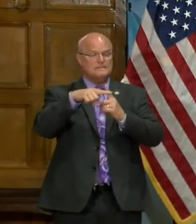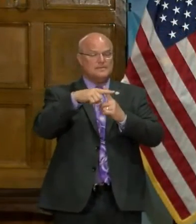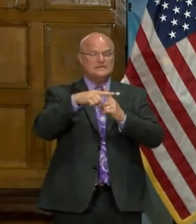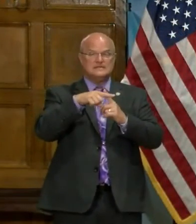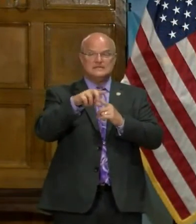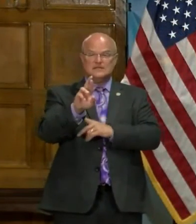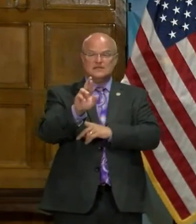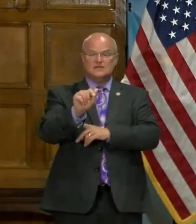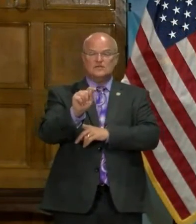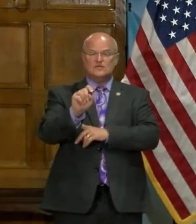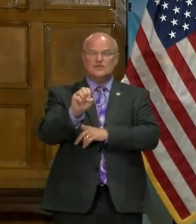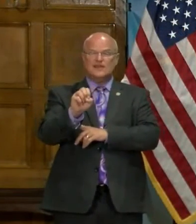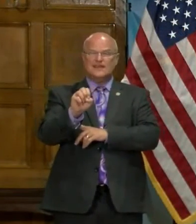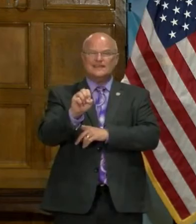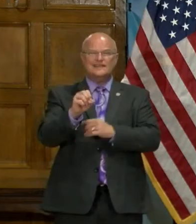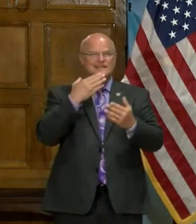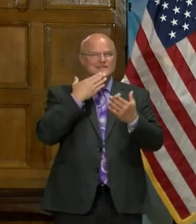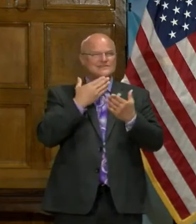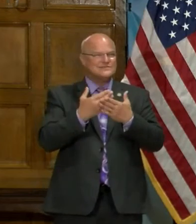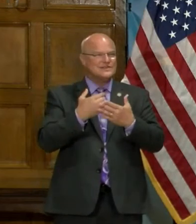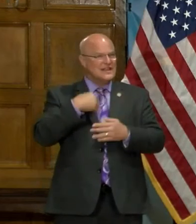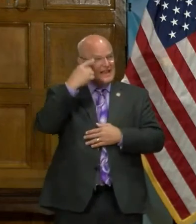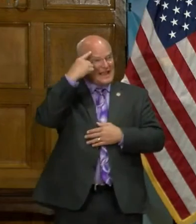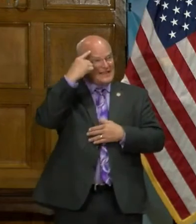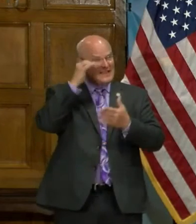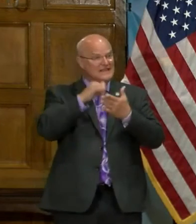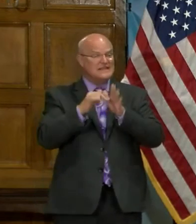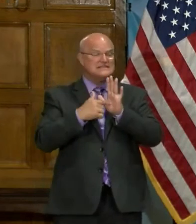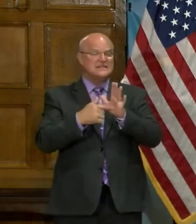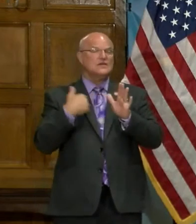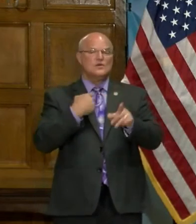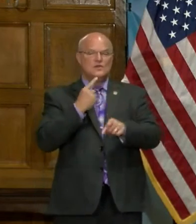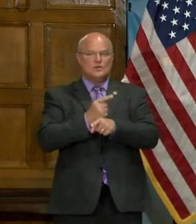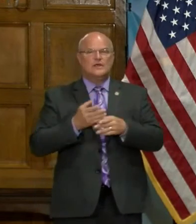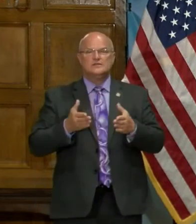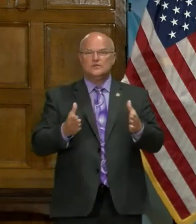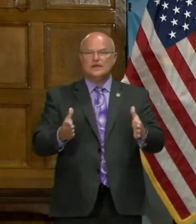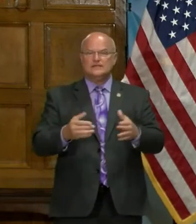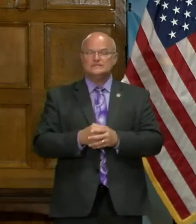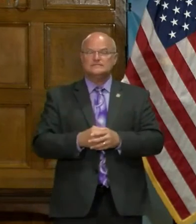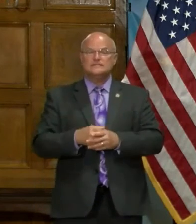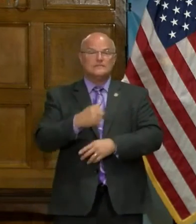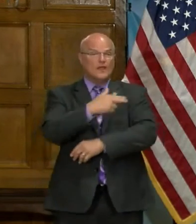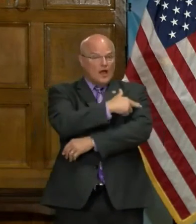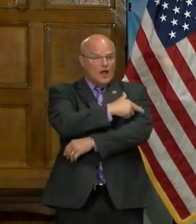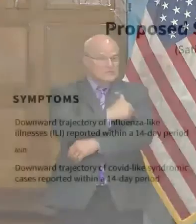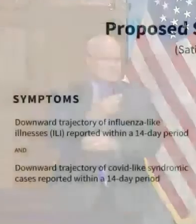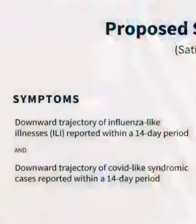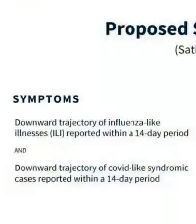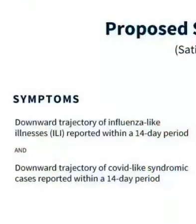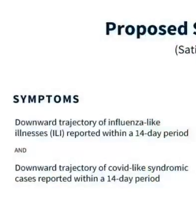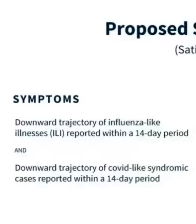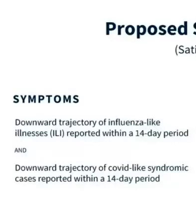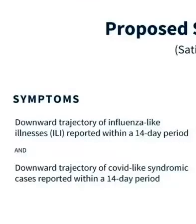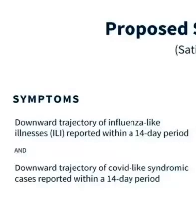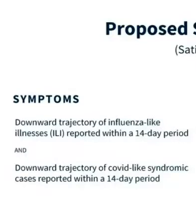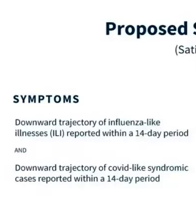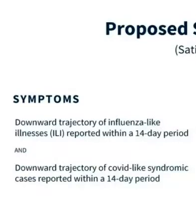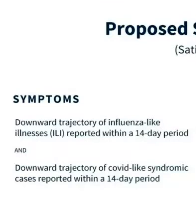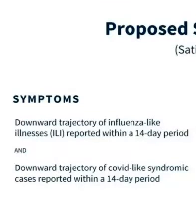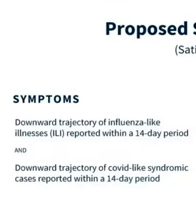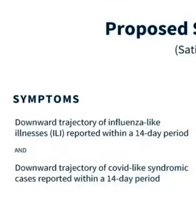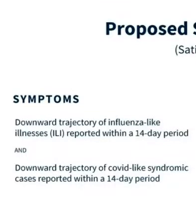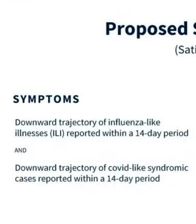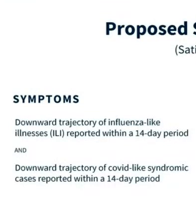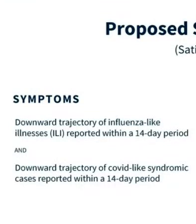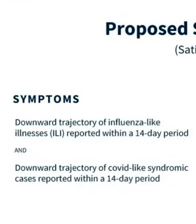positivity rate, that's a good sign, and I think that's an indication that we're going in the right direction. Hospitals, again, we're in good shape there. We have plenty